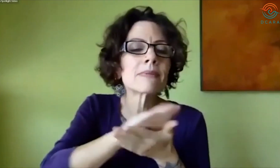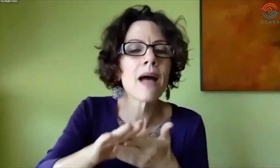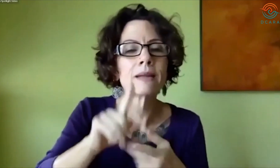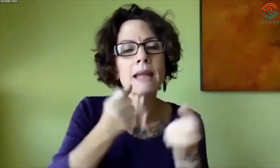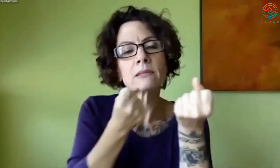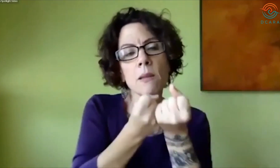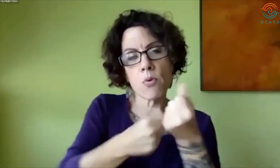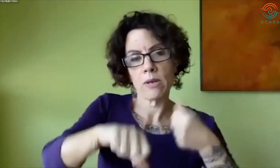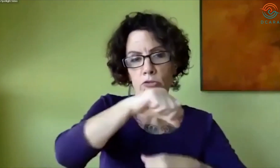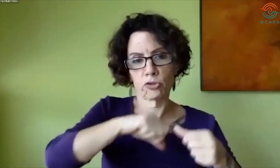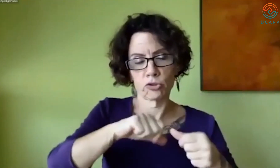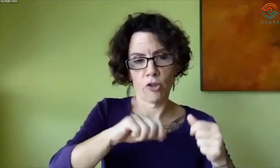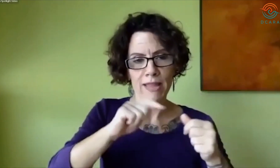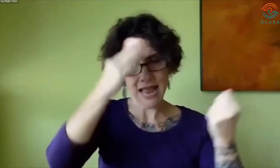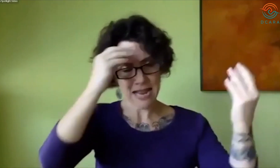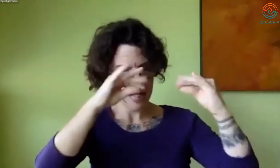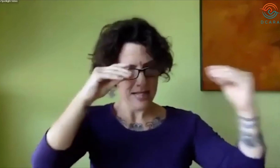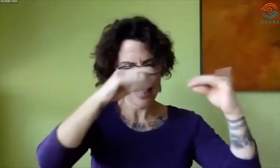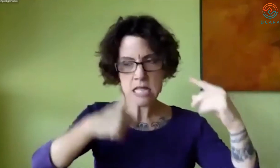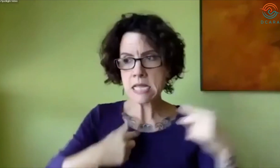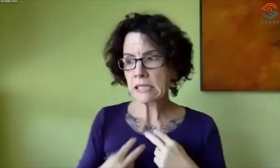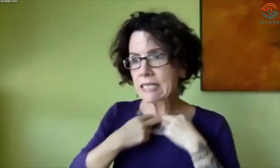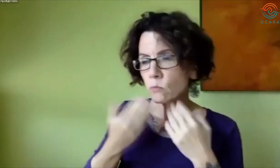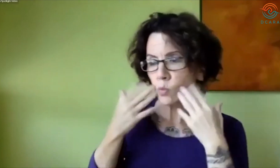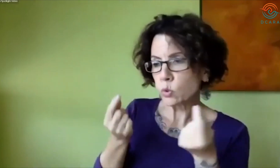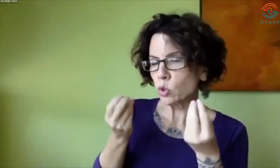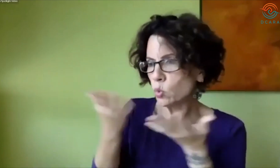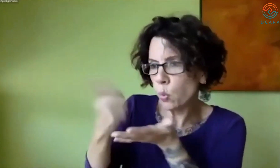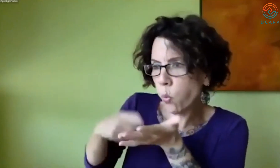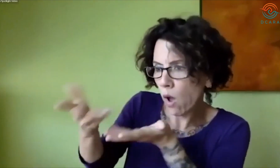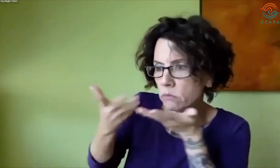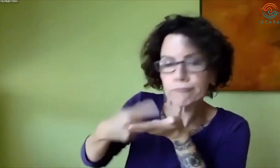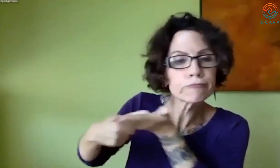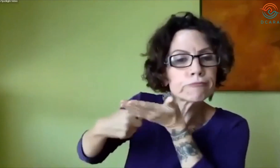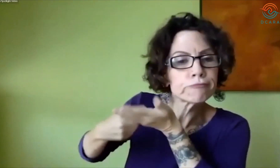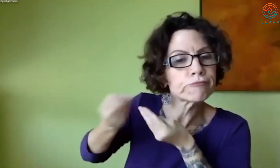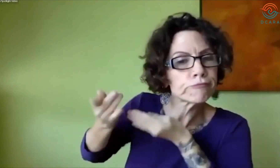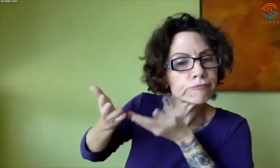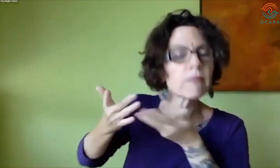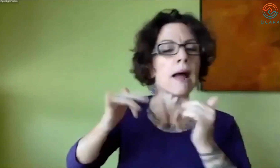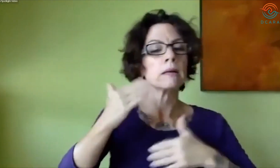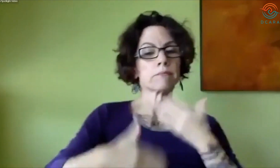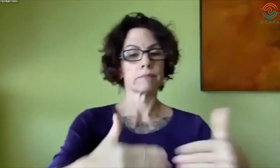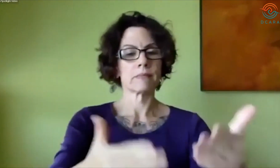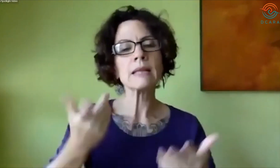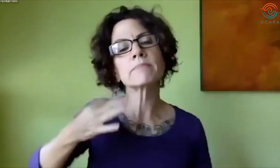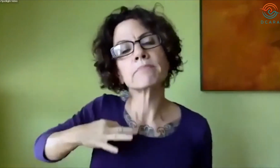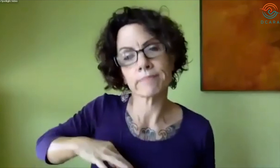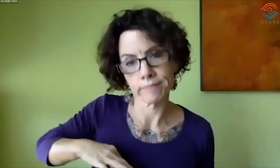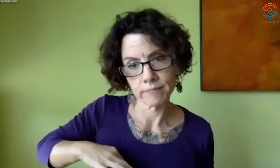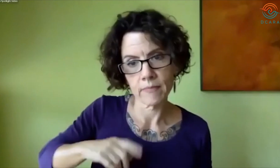two people working together and supporting each other. If one beneficiary or